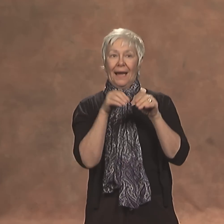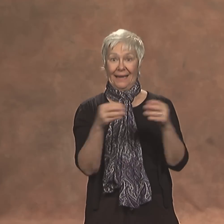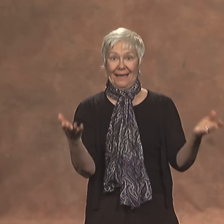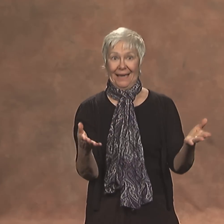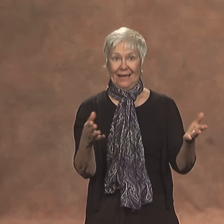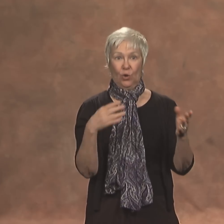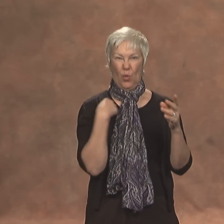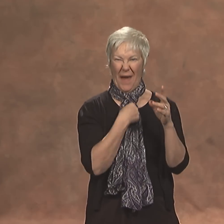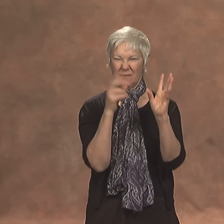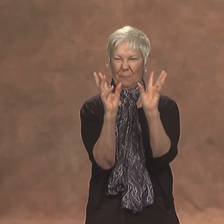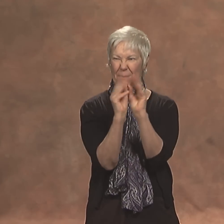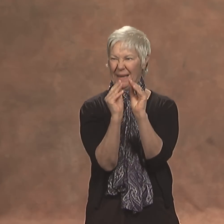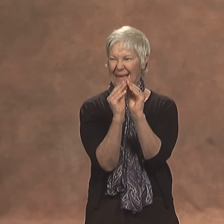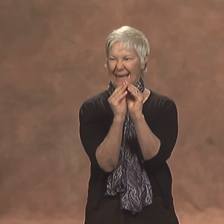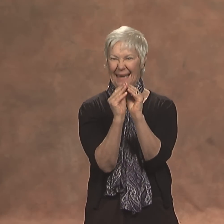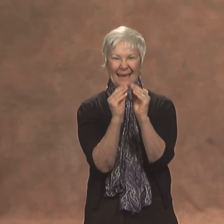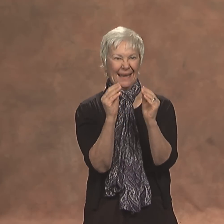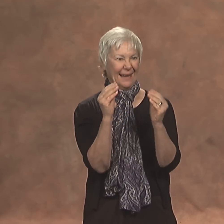is giving the lesson.